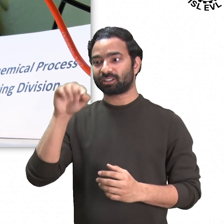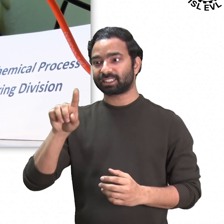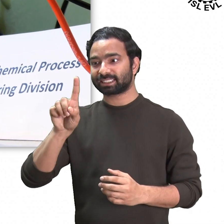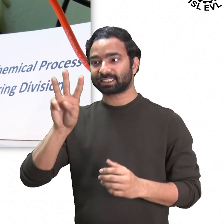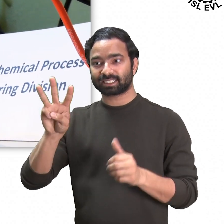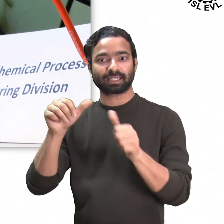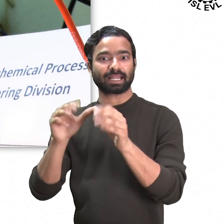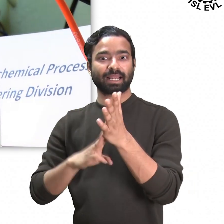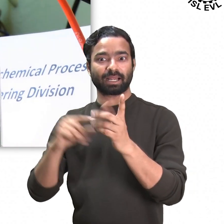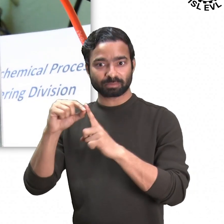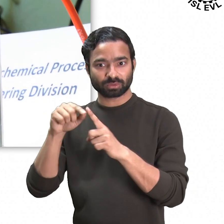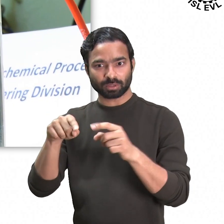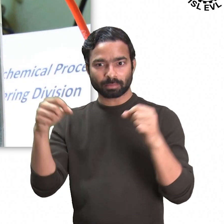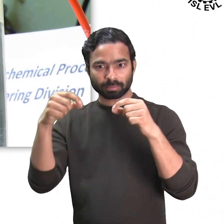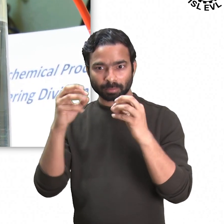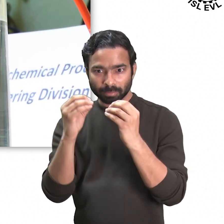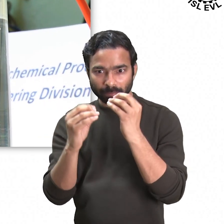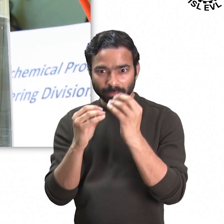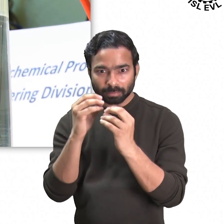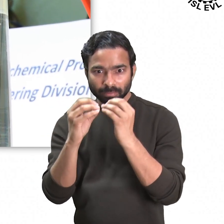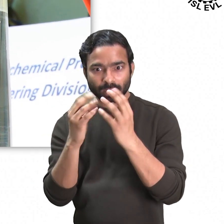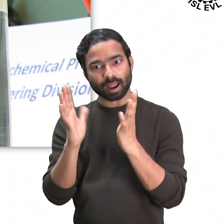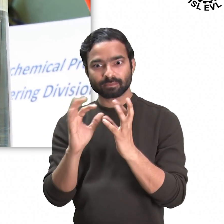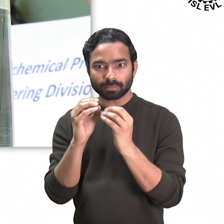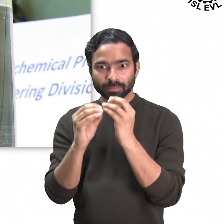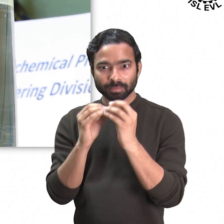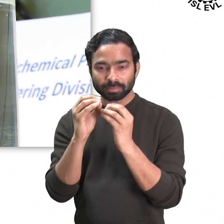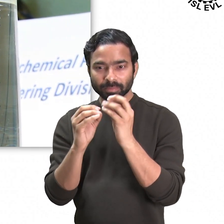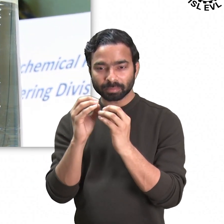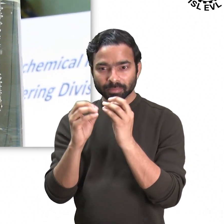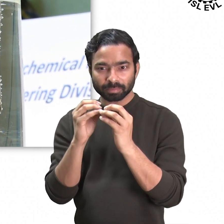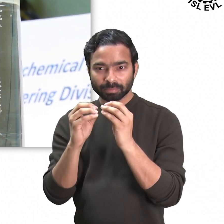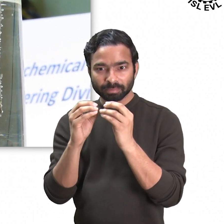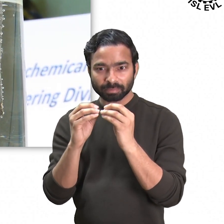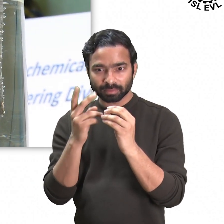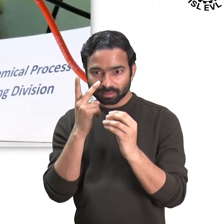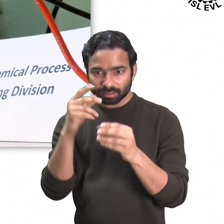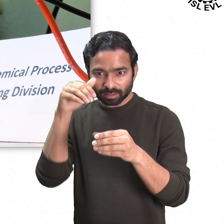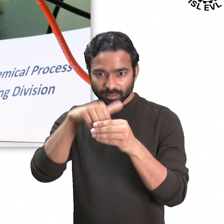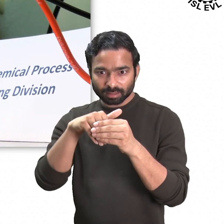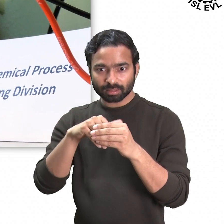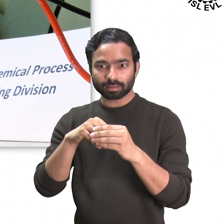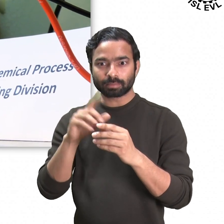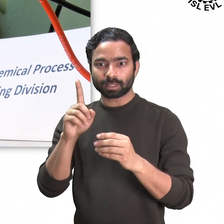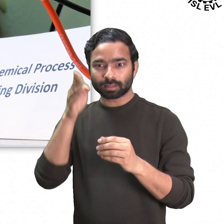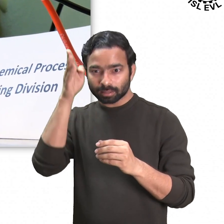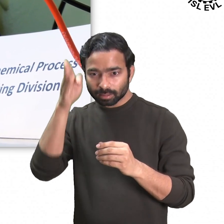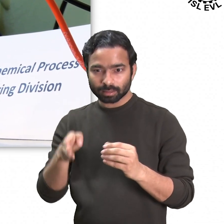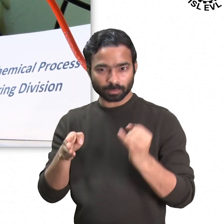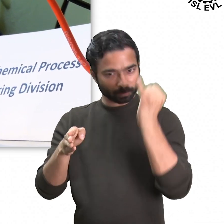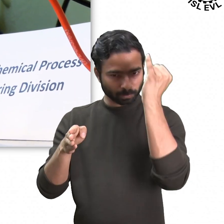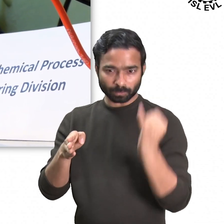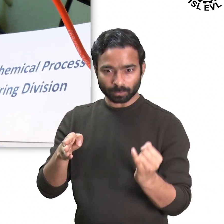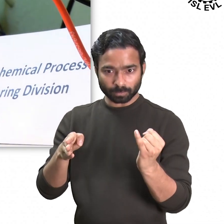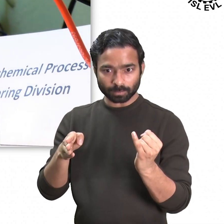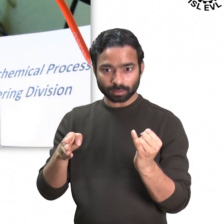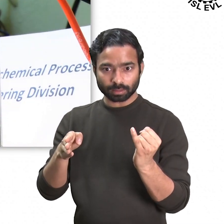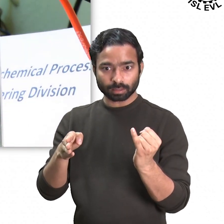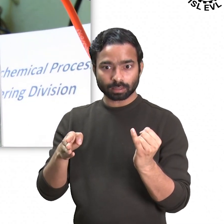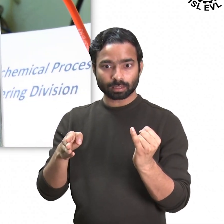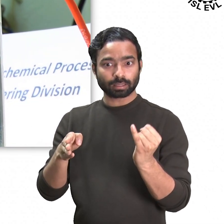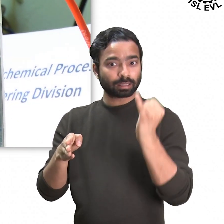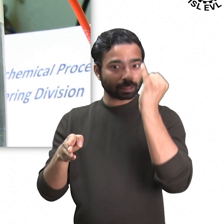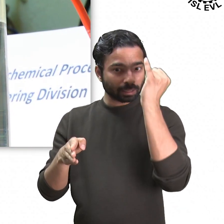The current is recorded as 0.13 ampere. Here we can view the hydrogen evolution at the platinum foil